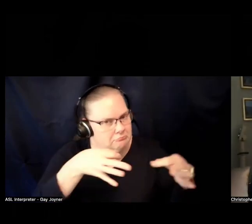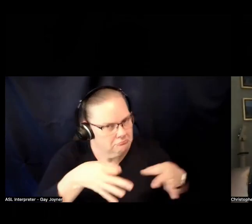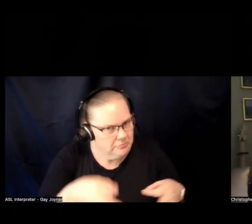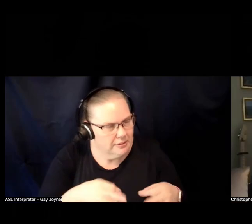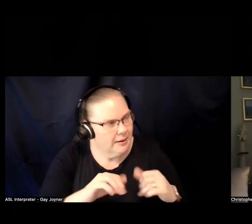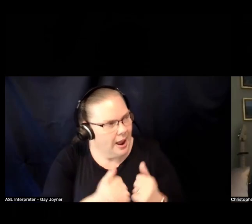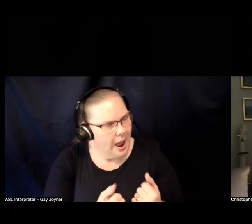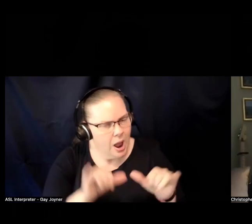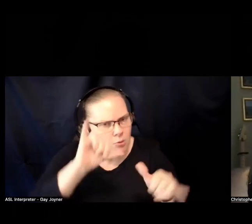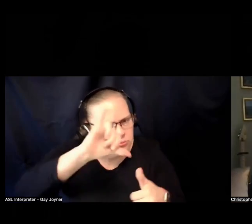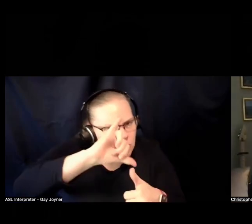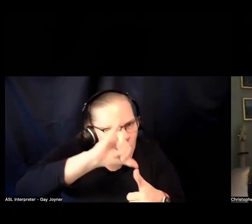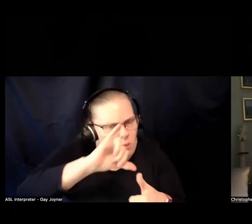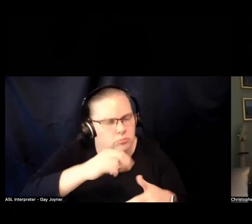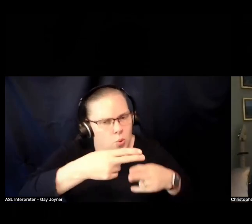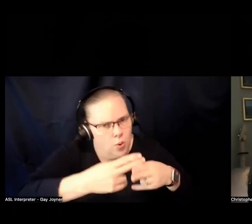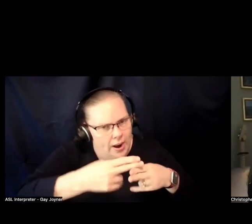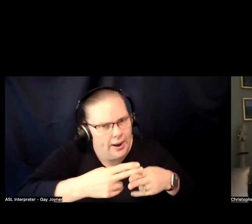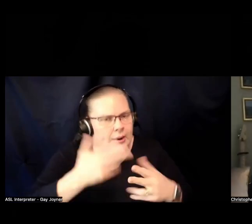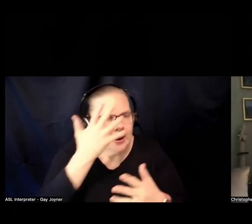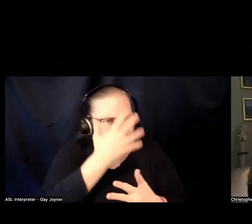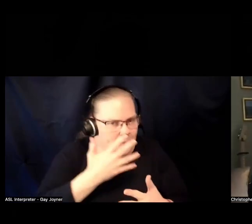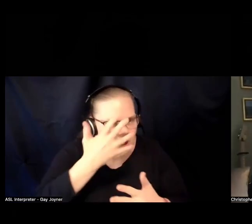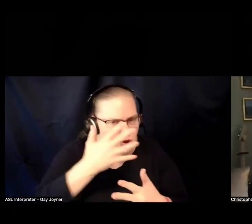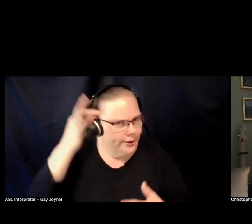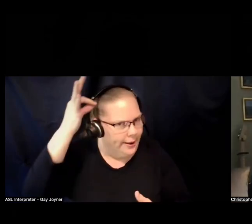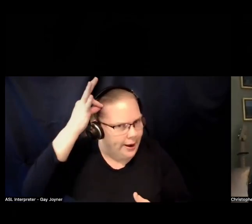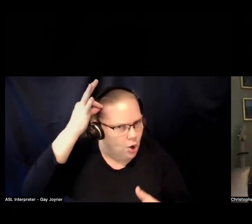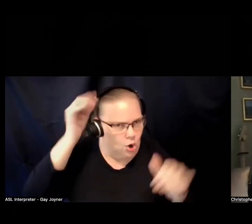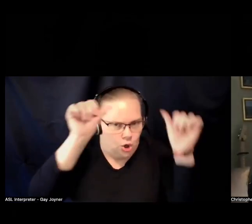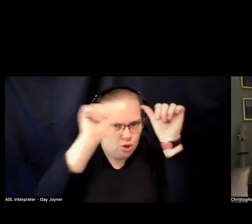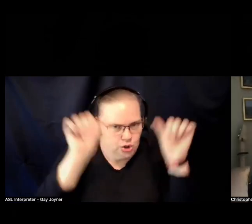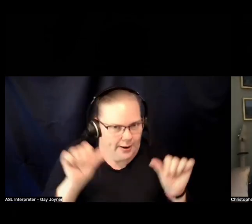much did she weigh? What color was her complexion, her hair? What was the shape of her face?